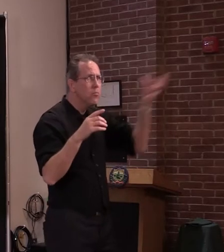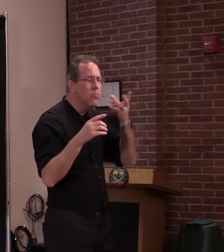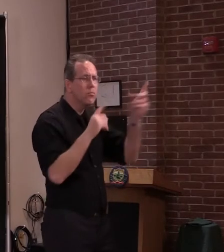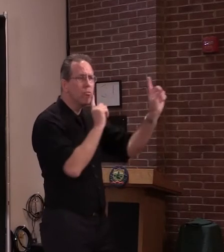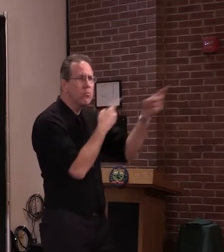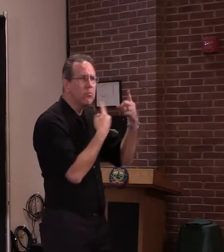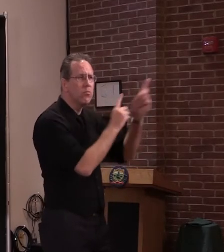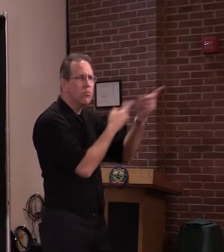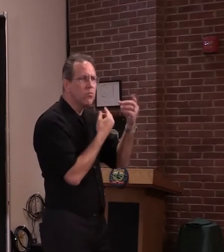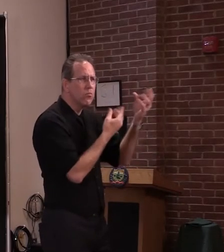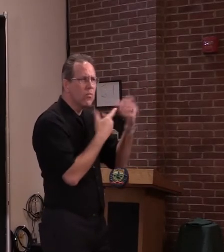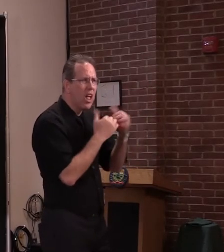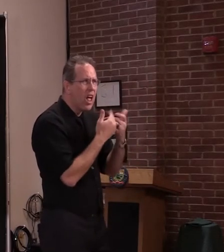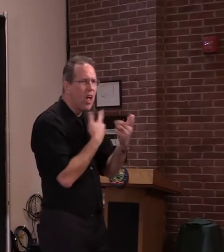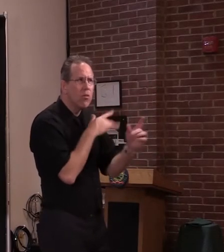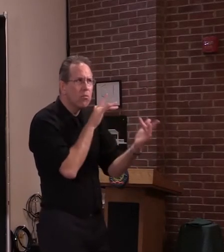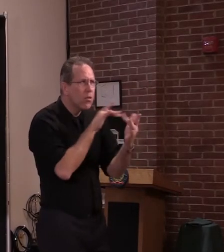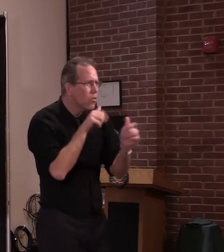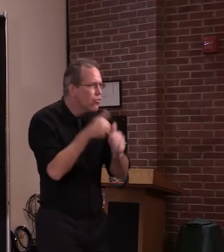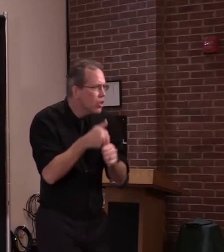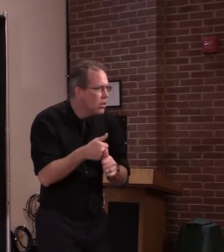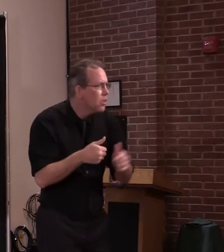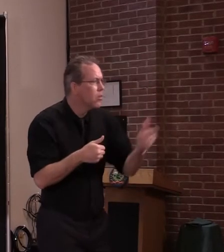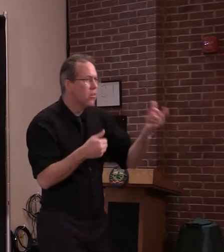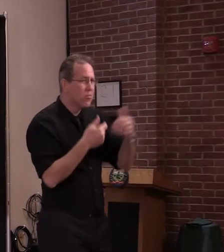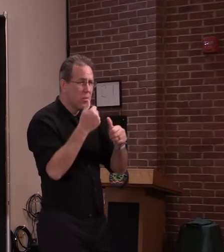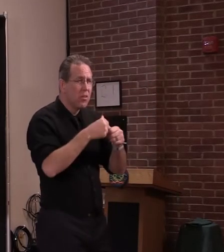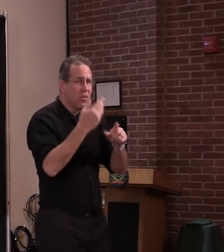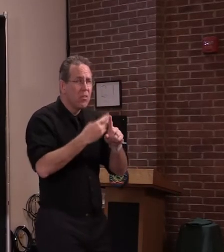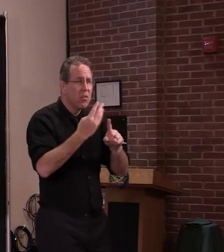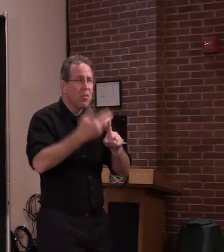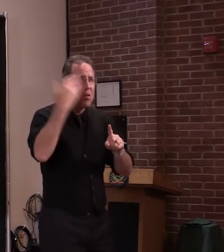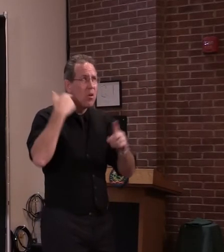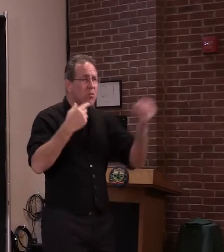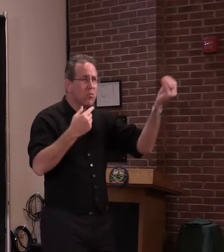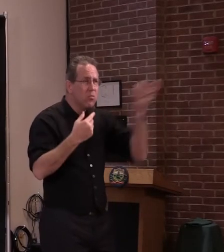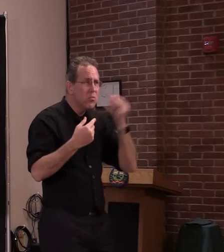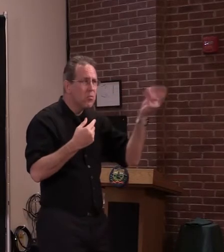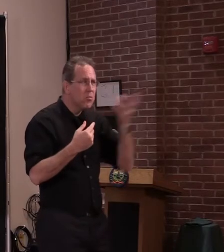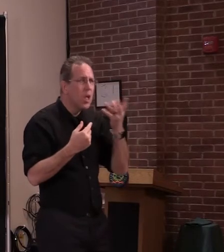many months ago. We've recently relooked at some of that data